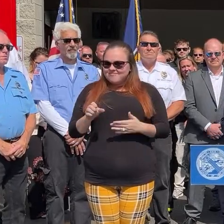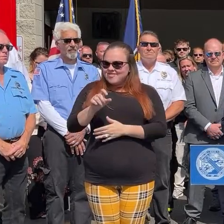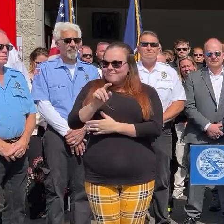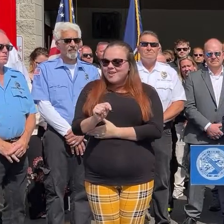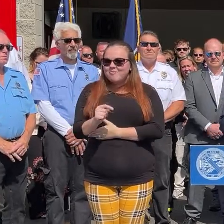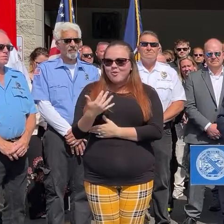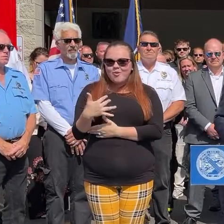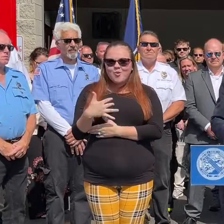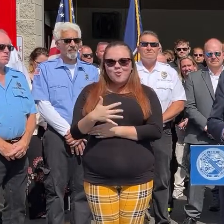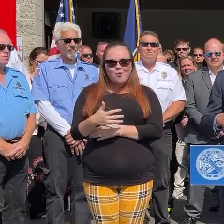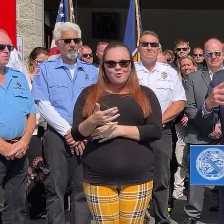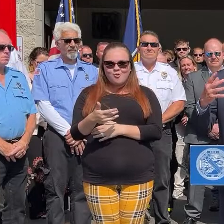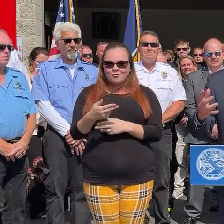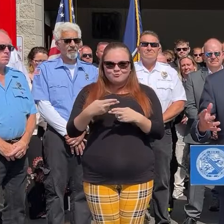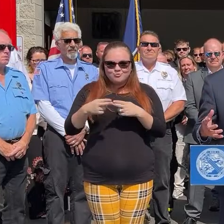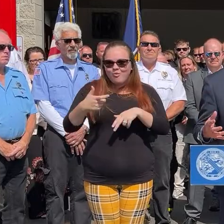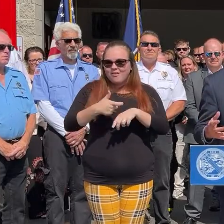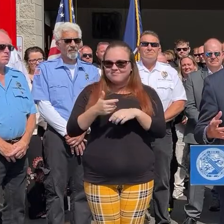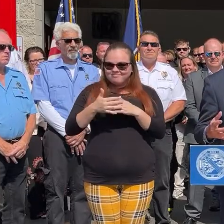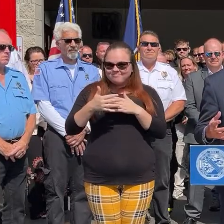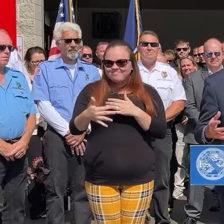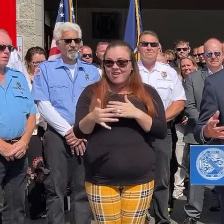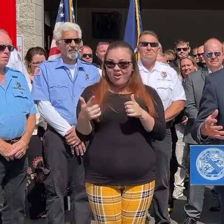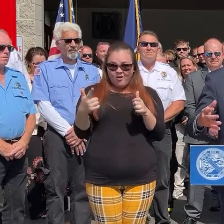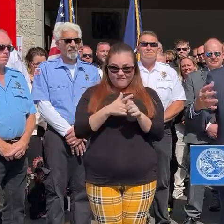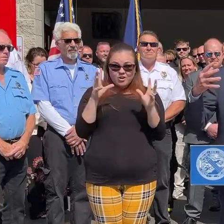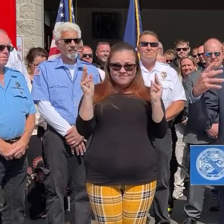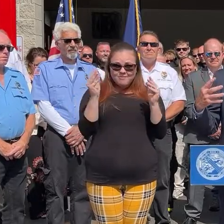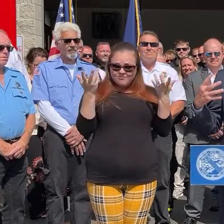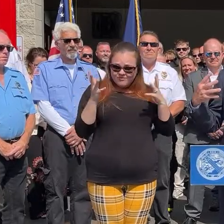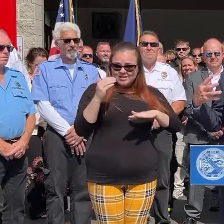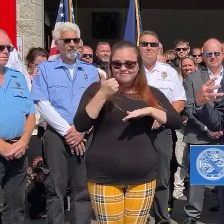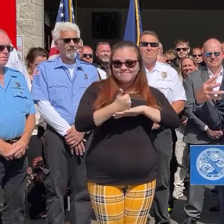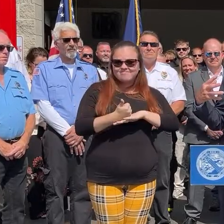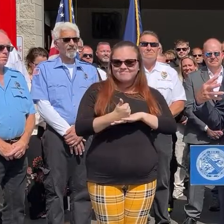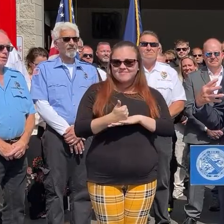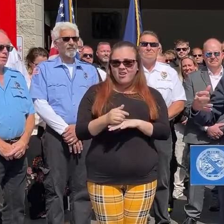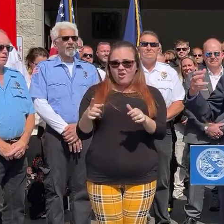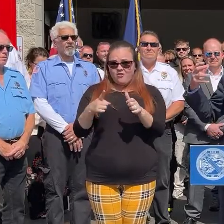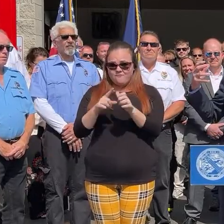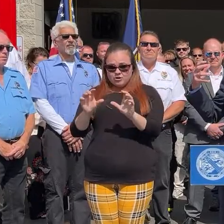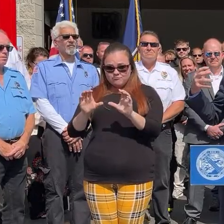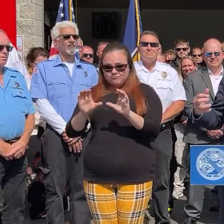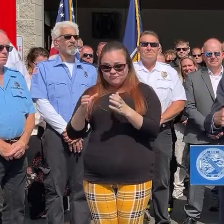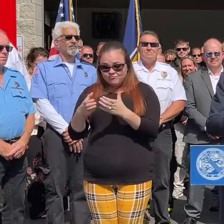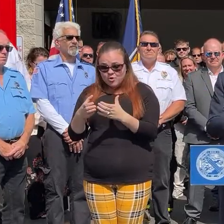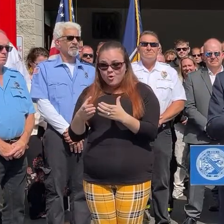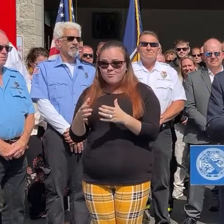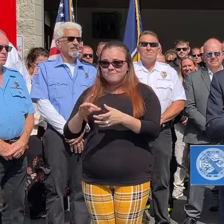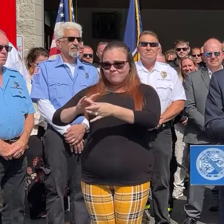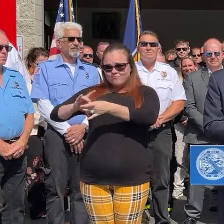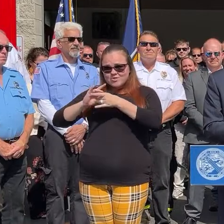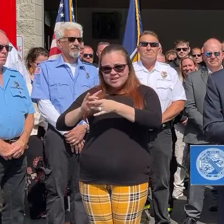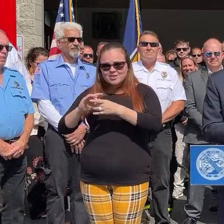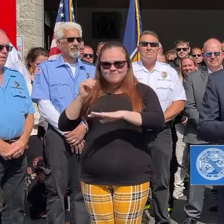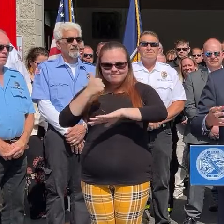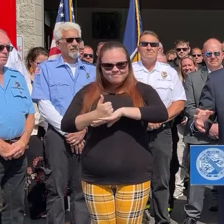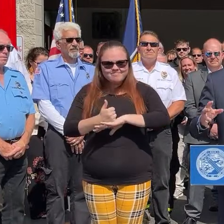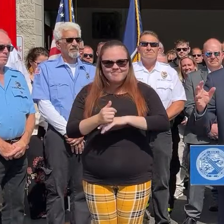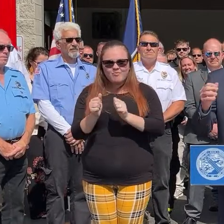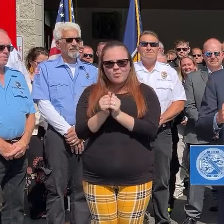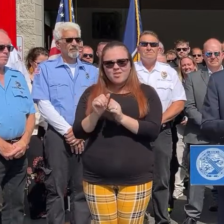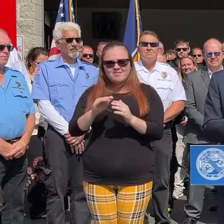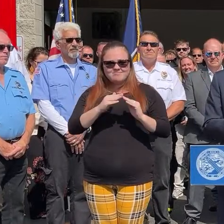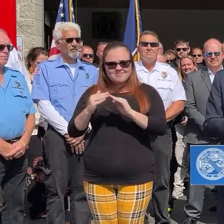September, just a few months later. Not only do we have our first ambulance, we have our first crews in place, we have the relationships that exist with the town of